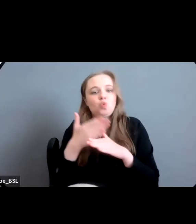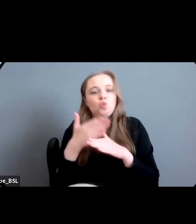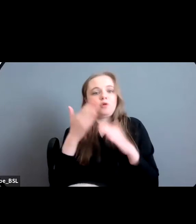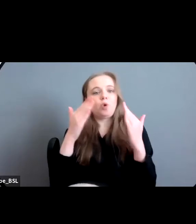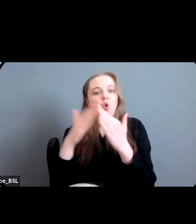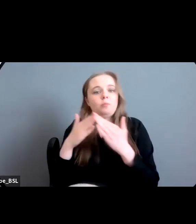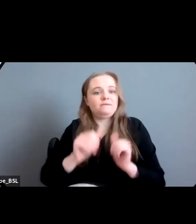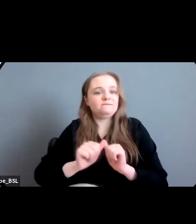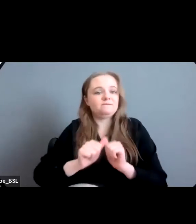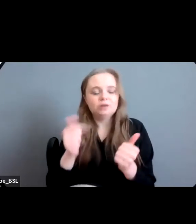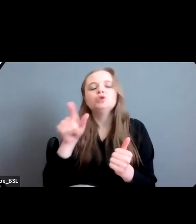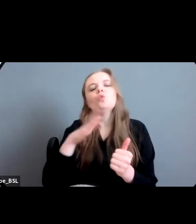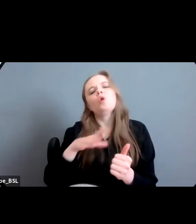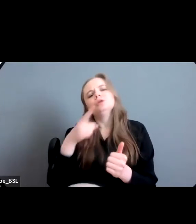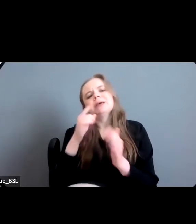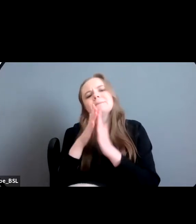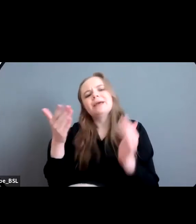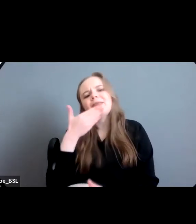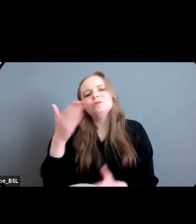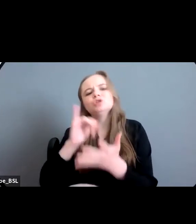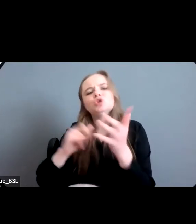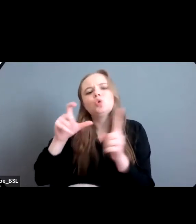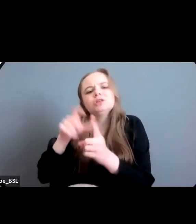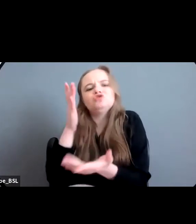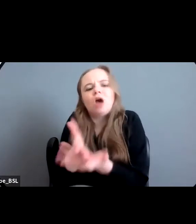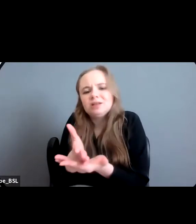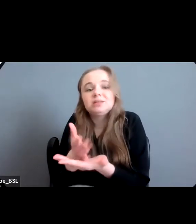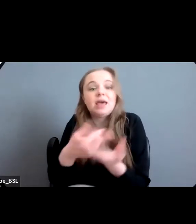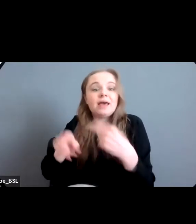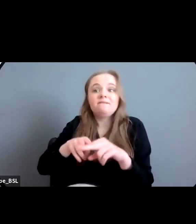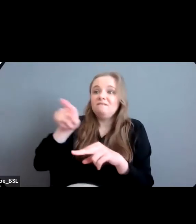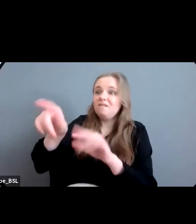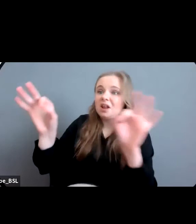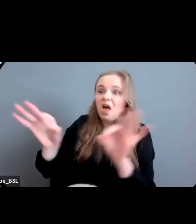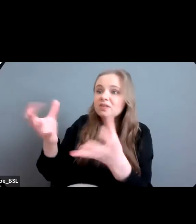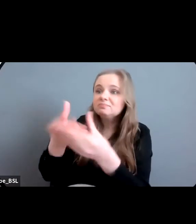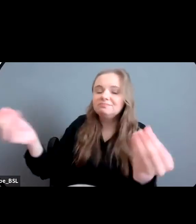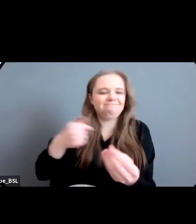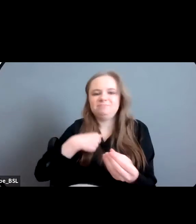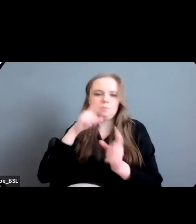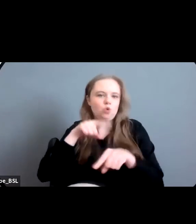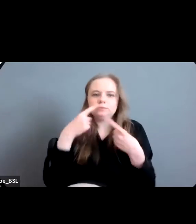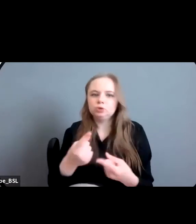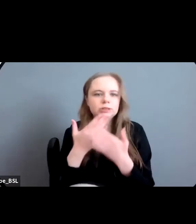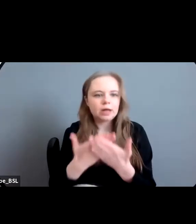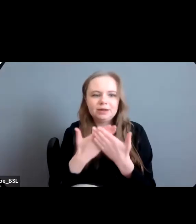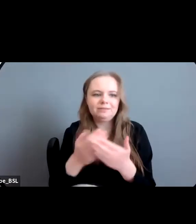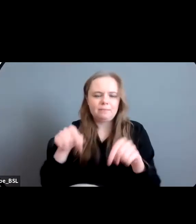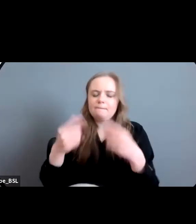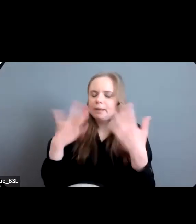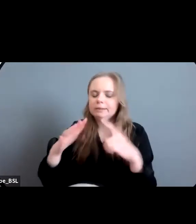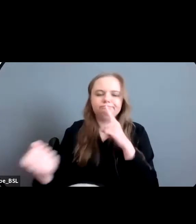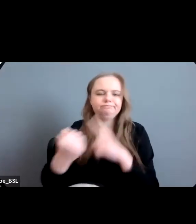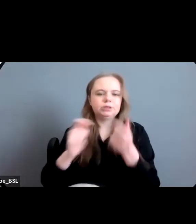the Snowdon Trust. I absolutely wouldn't be able to be studying without you guys, and this scholarship has completely changed my life. So I'm very,